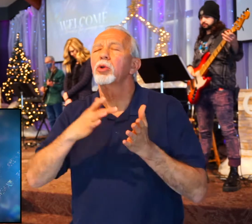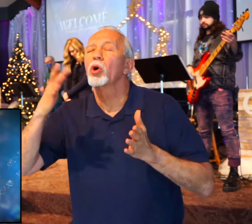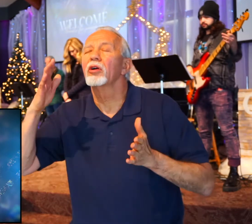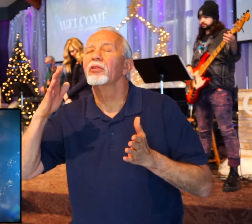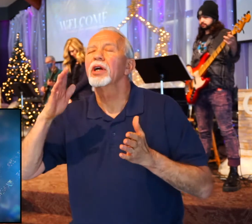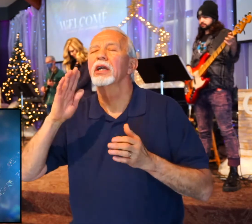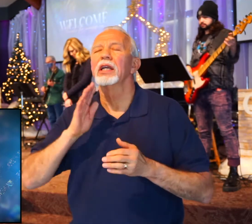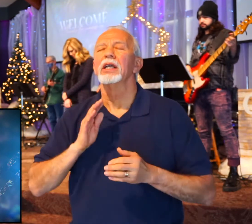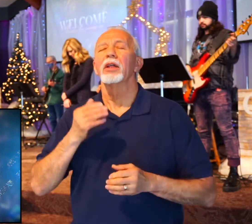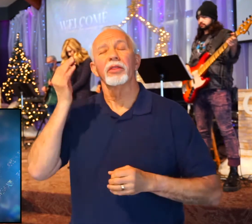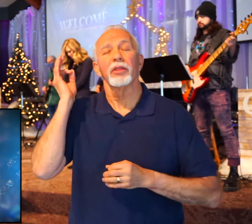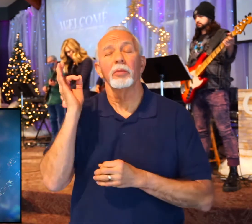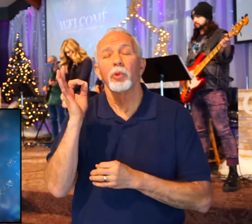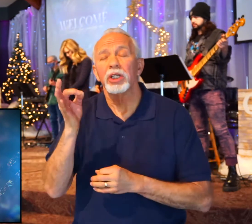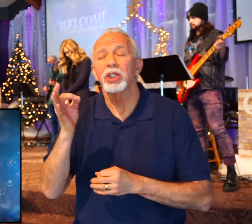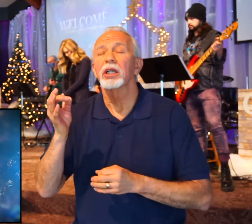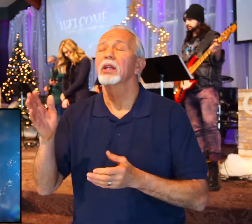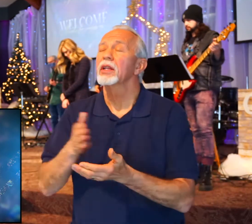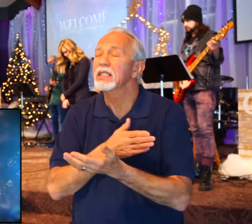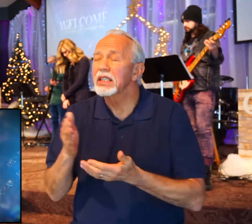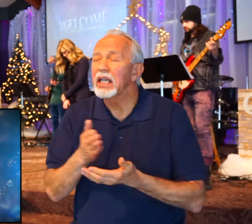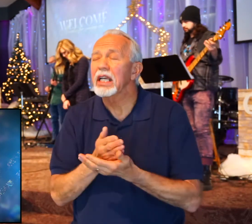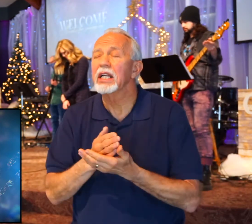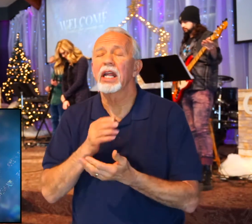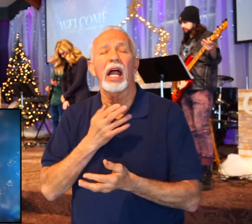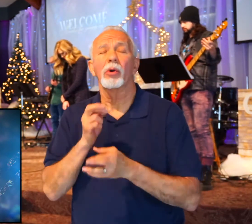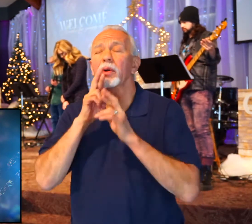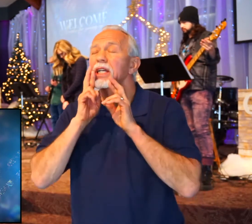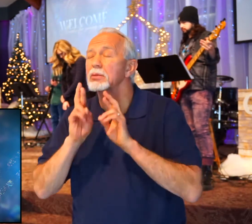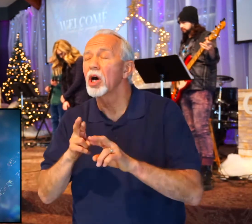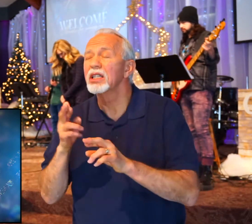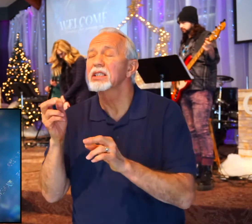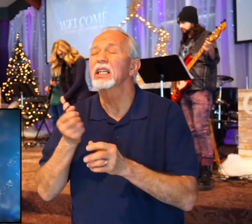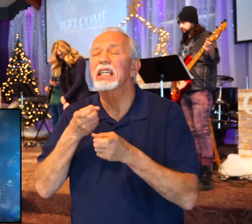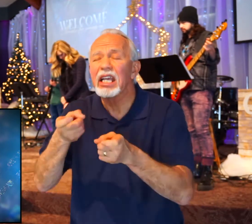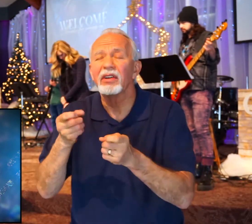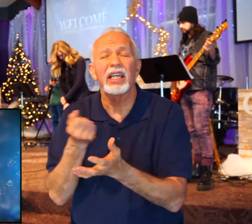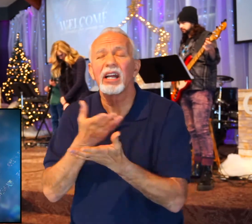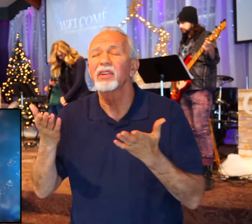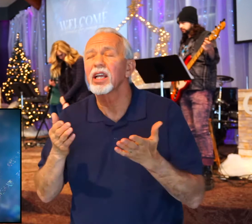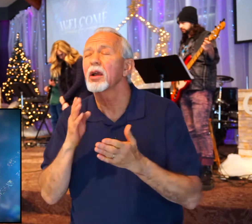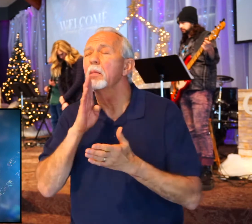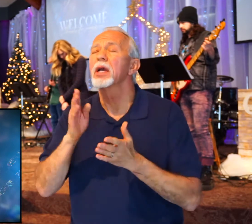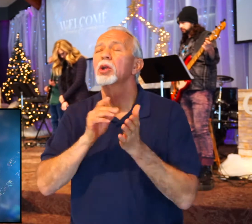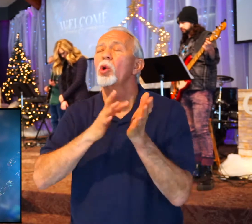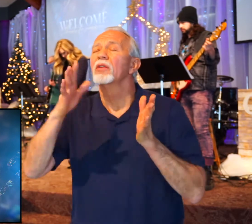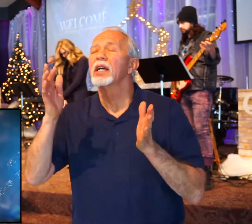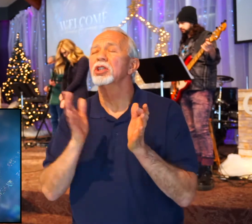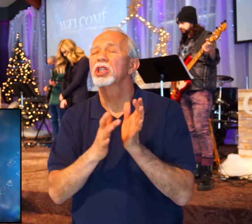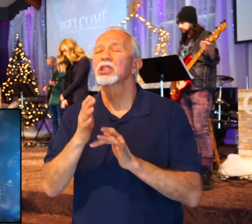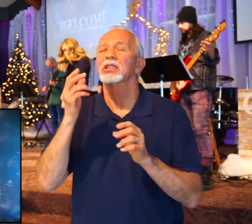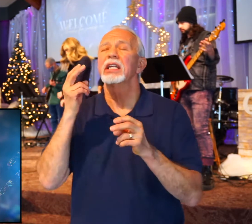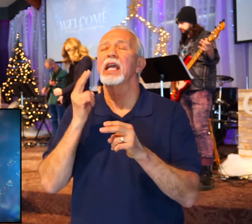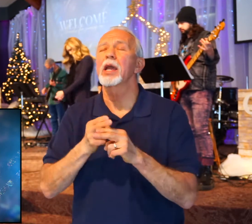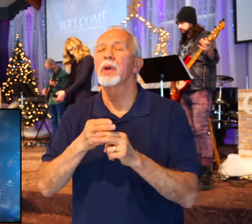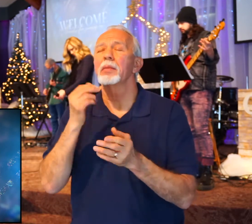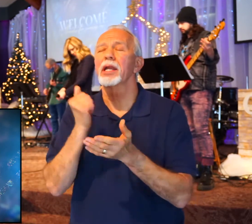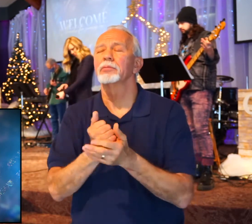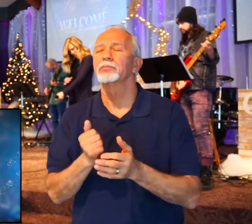that is preached, in our response to it, in our giving, in everything, Lord. Be glorified. In Jesus' name, amen.